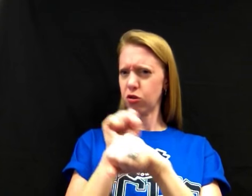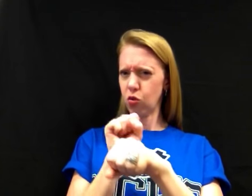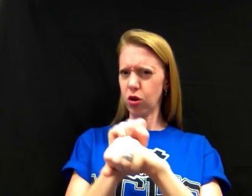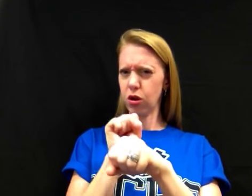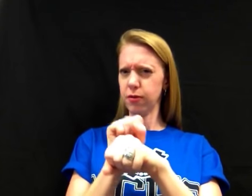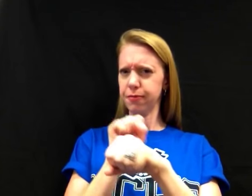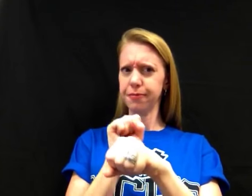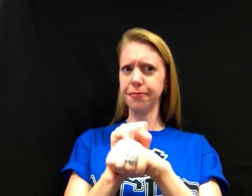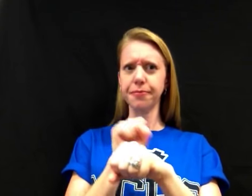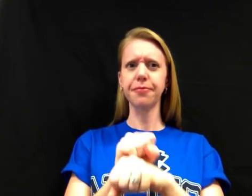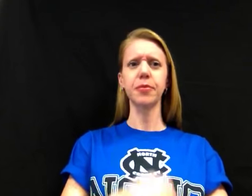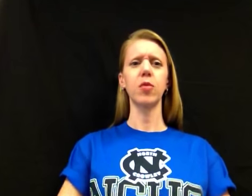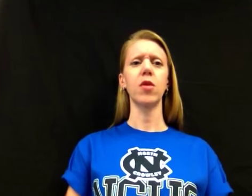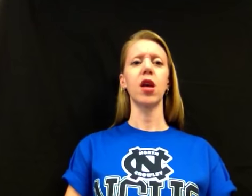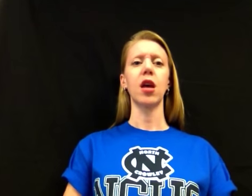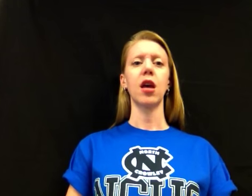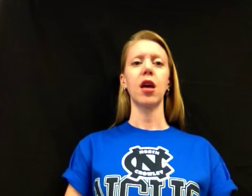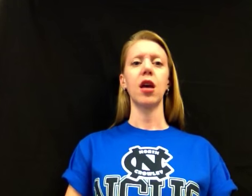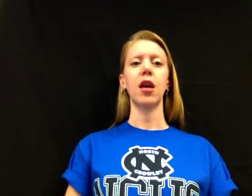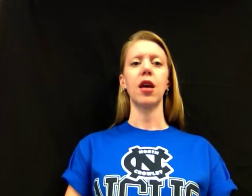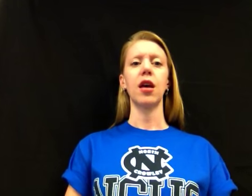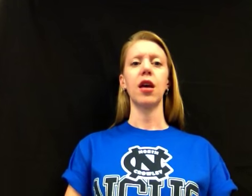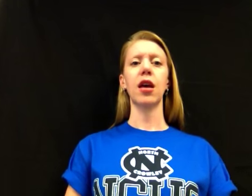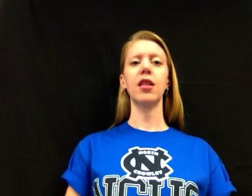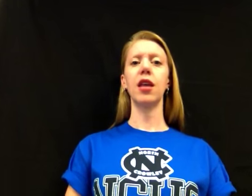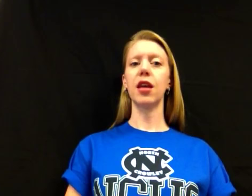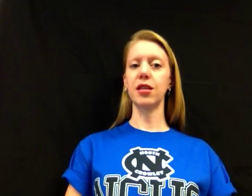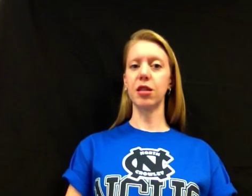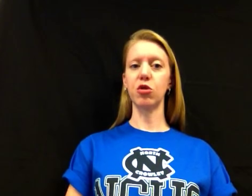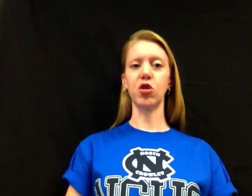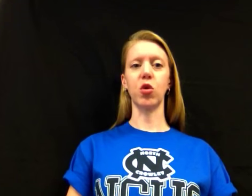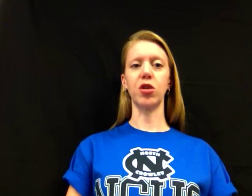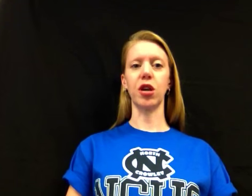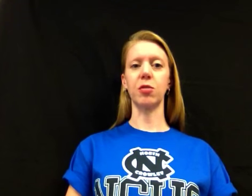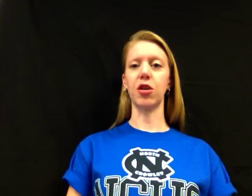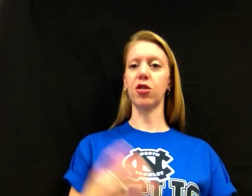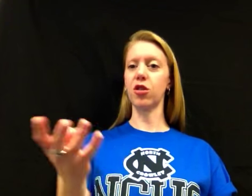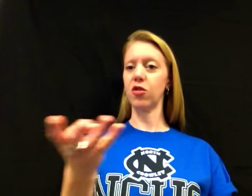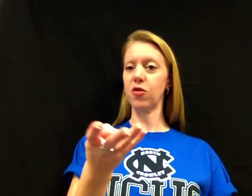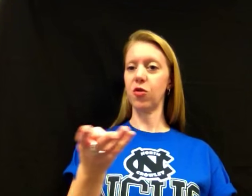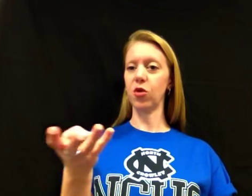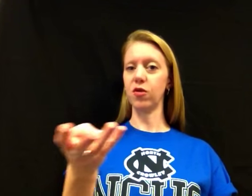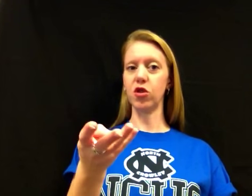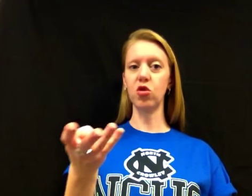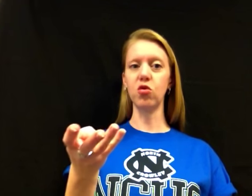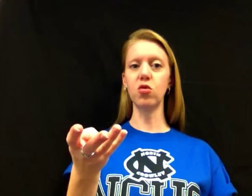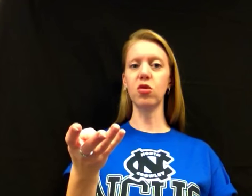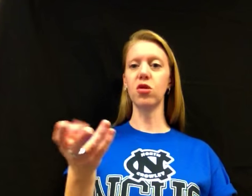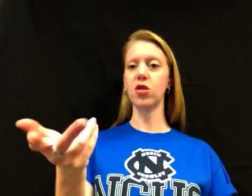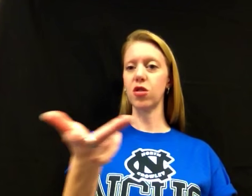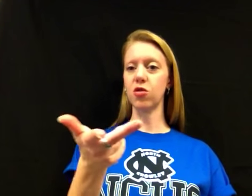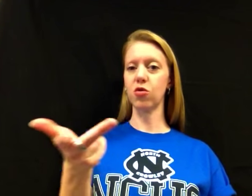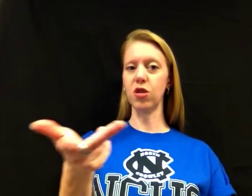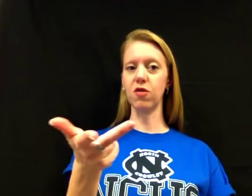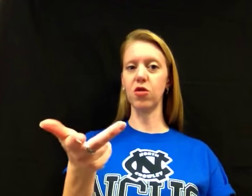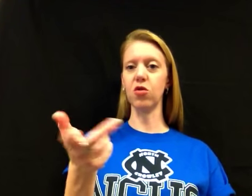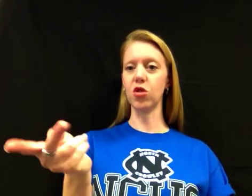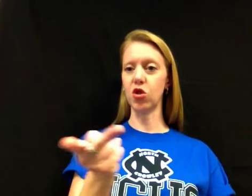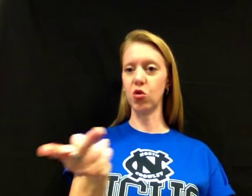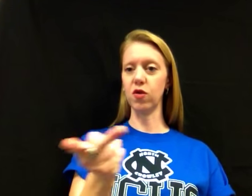work hard. And then, similar to what we talked about earlier, the four of you, 3 of you, the 2 of